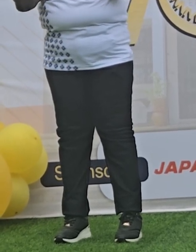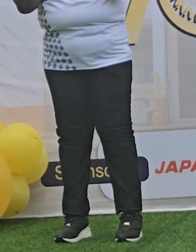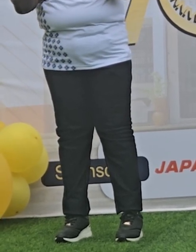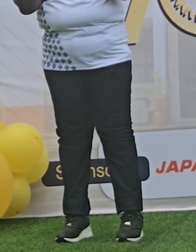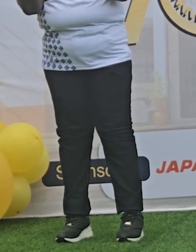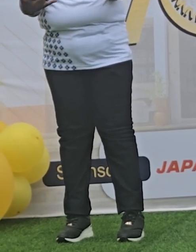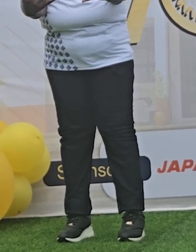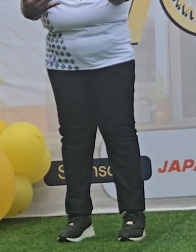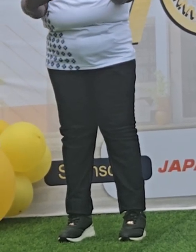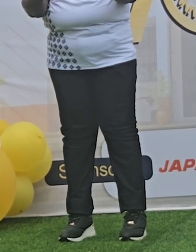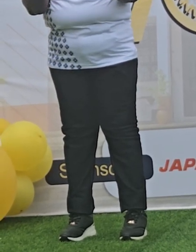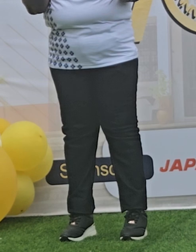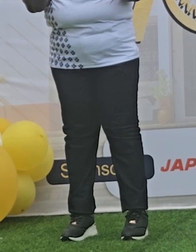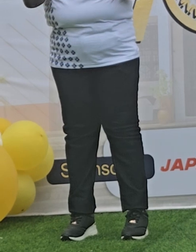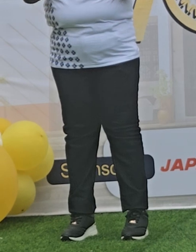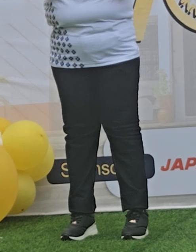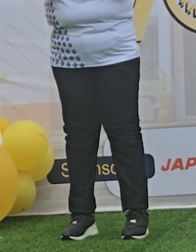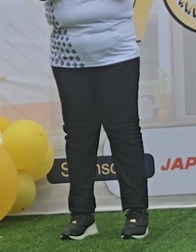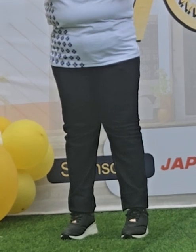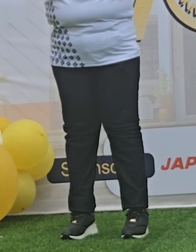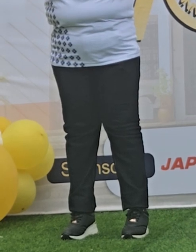problems. And finally,